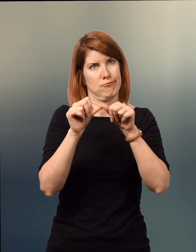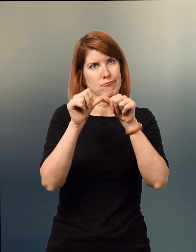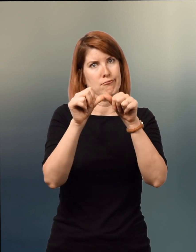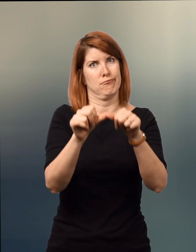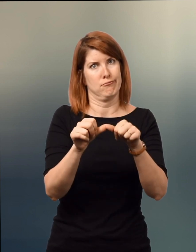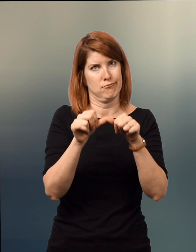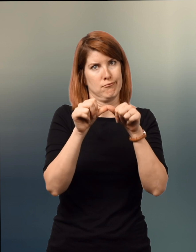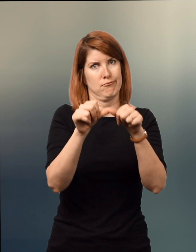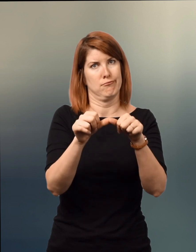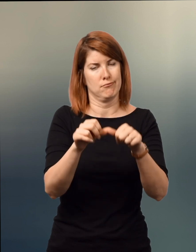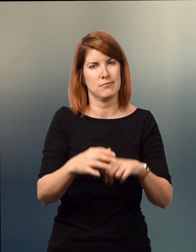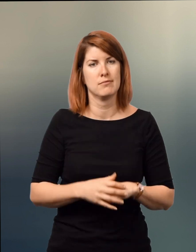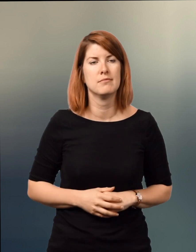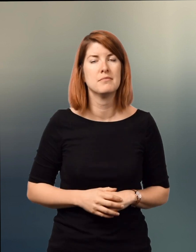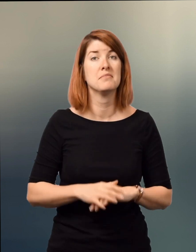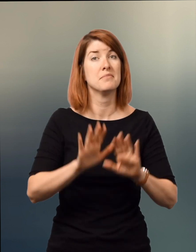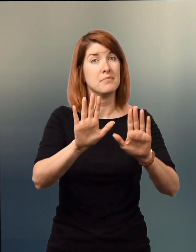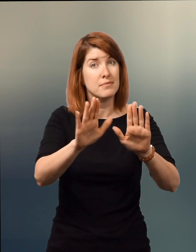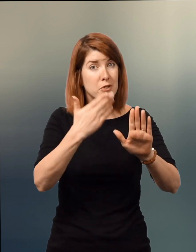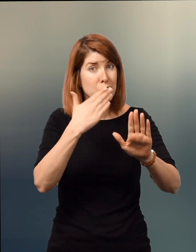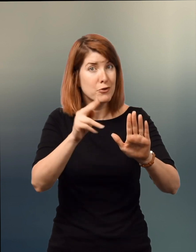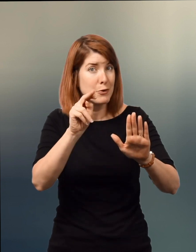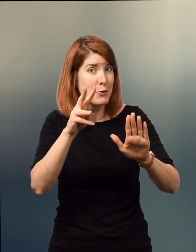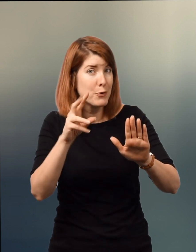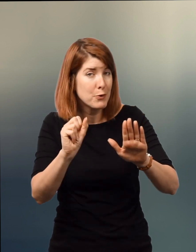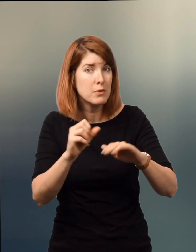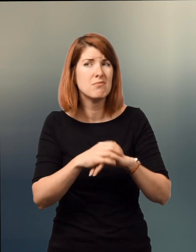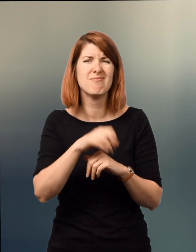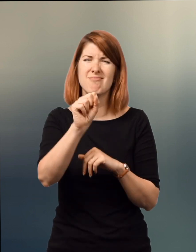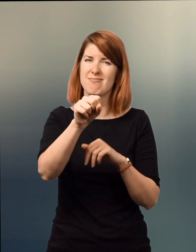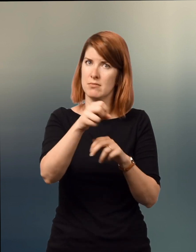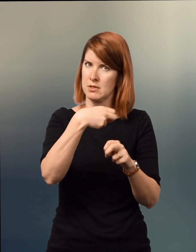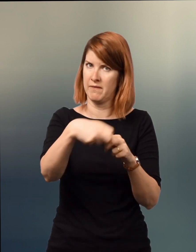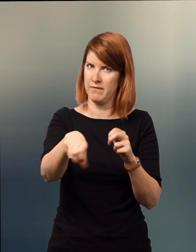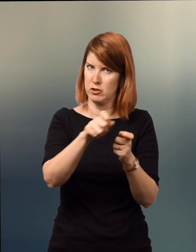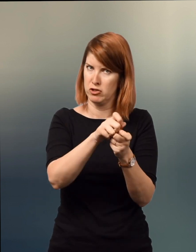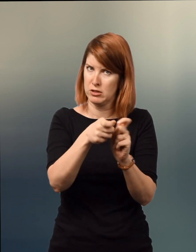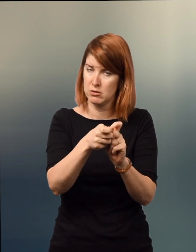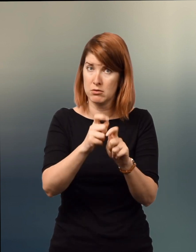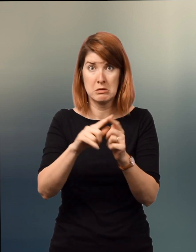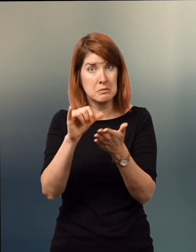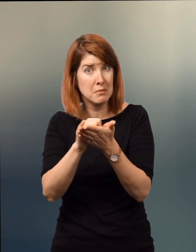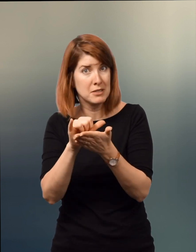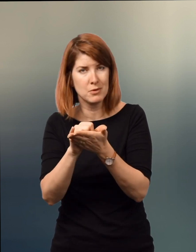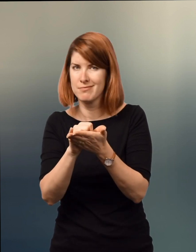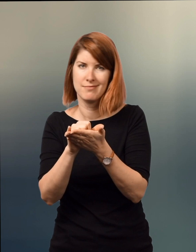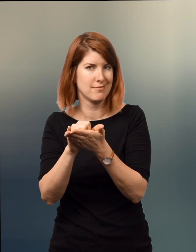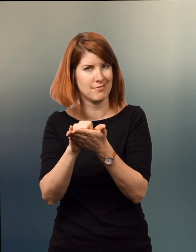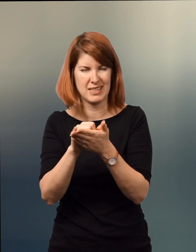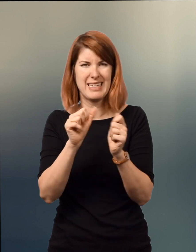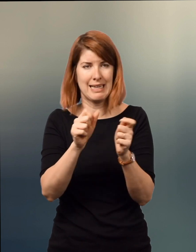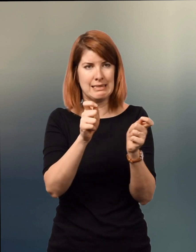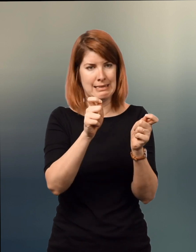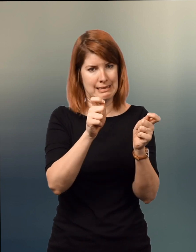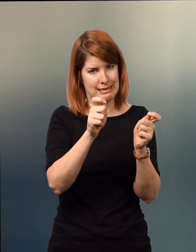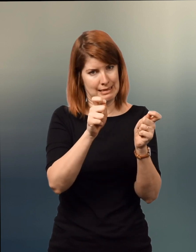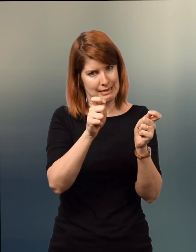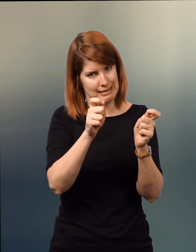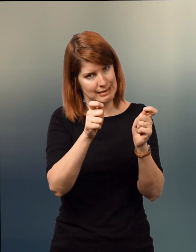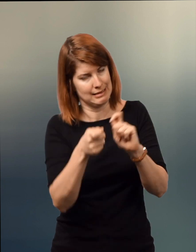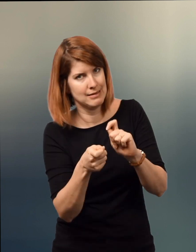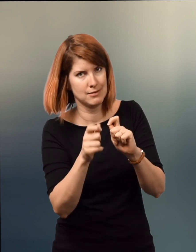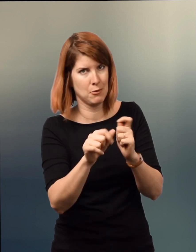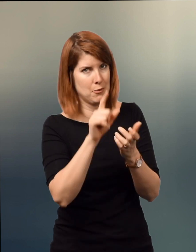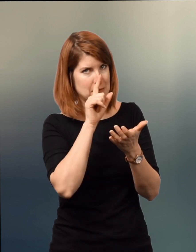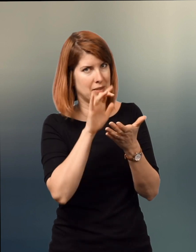stay present. But the good news is that while it is difficult, it is not impossible to begin to modify